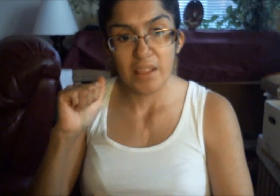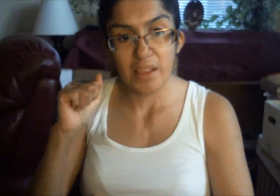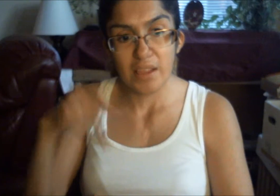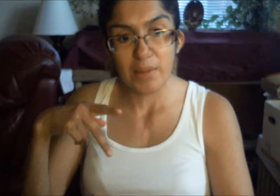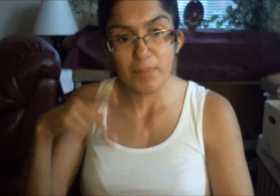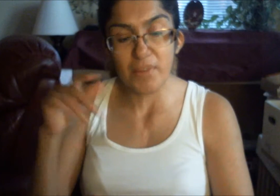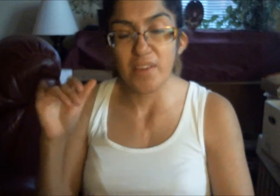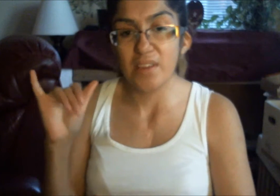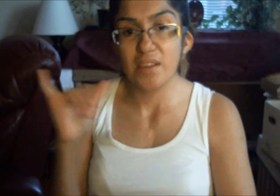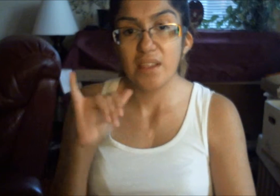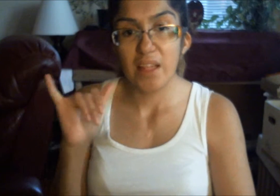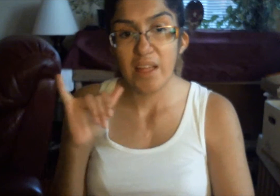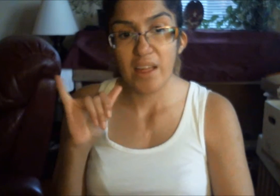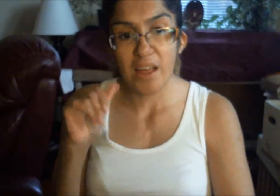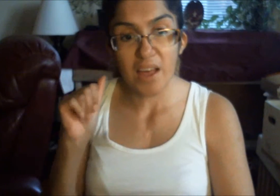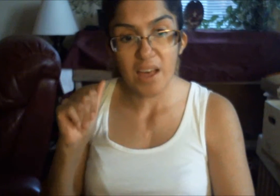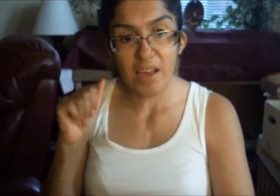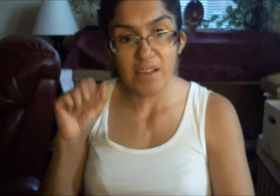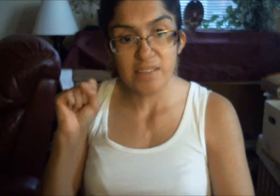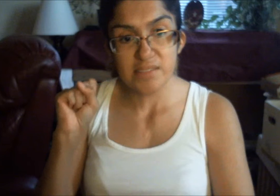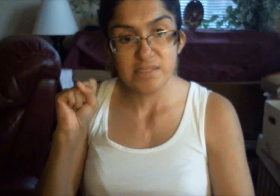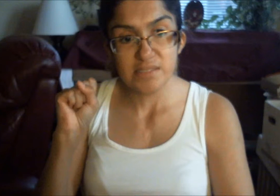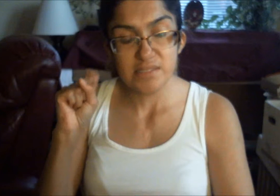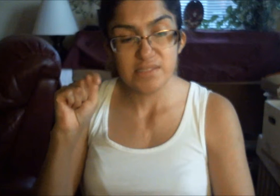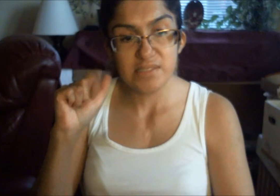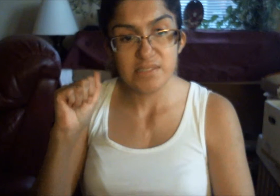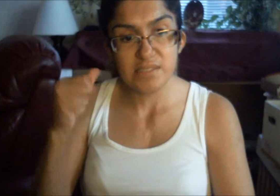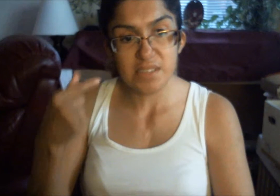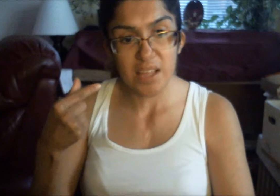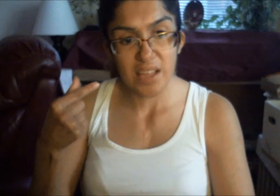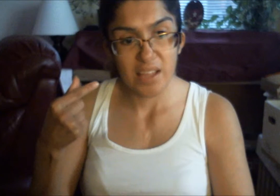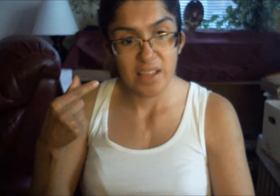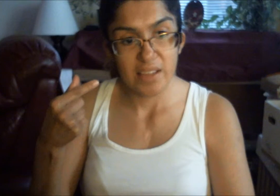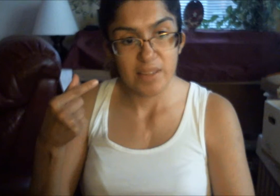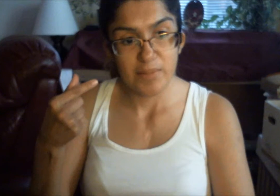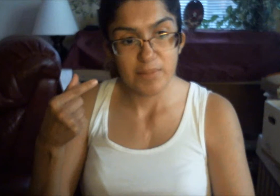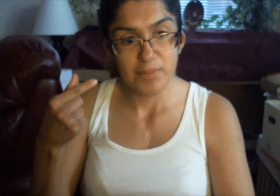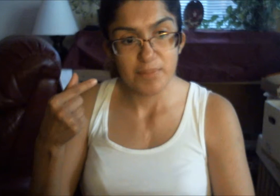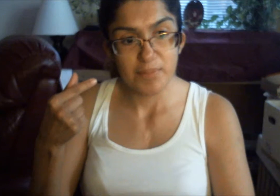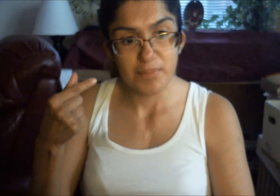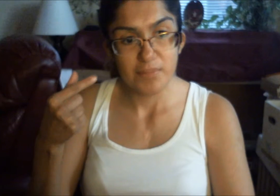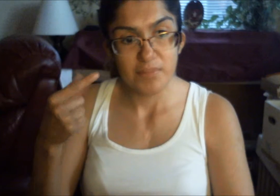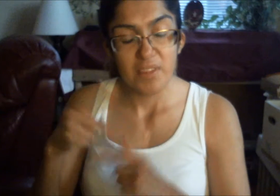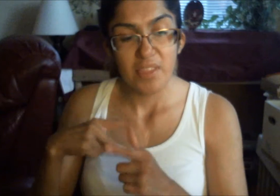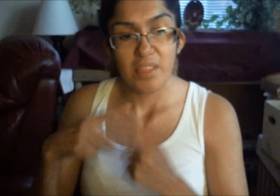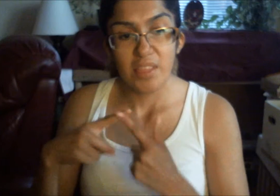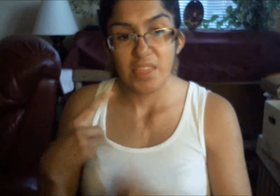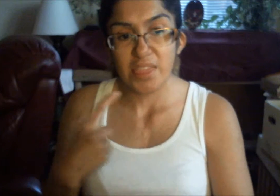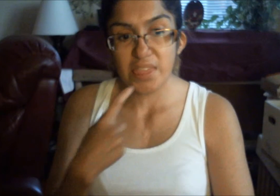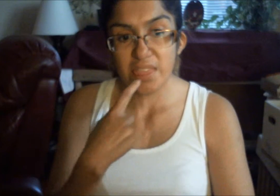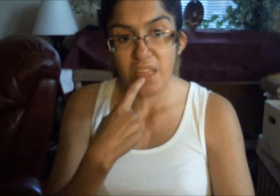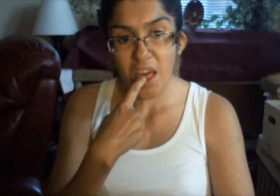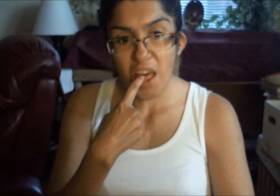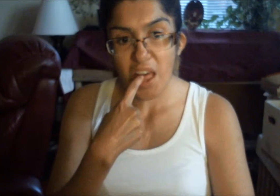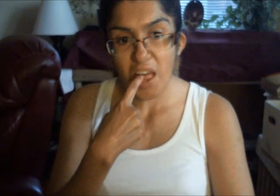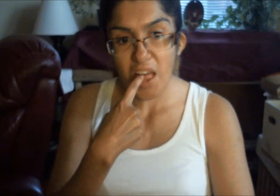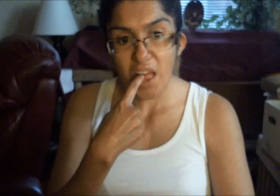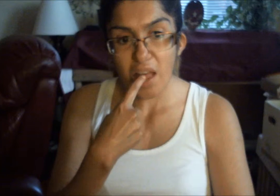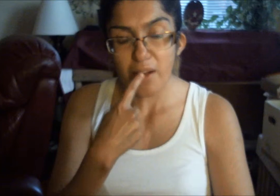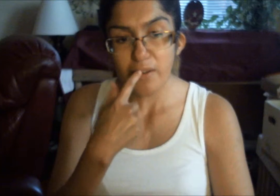to build the cars. Why Hawaii? Hawaii is a sort of enclosed community where they have pollution problems, they have high cost of